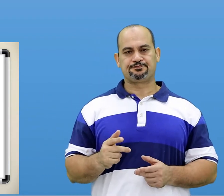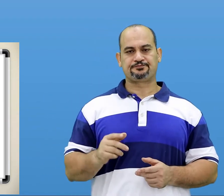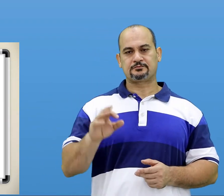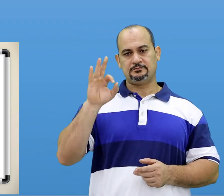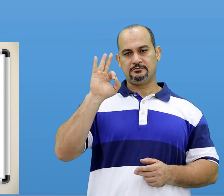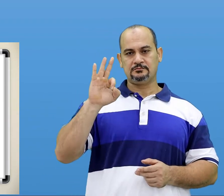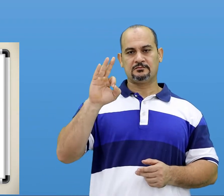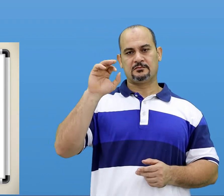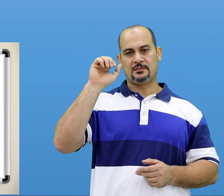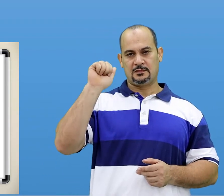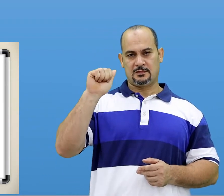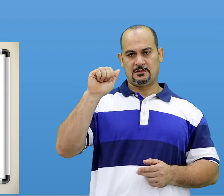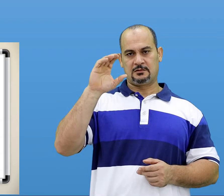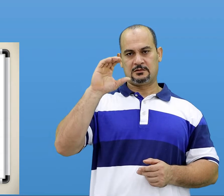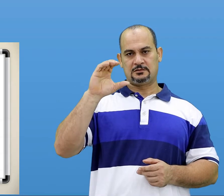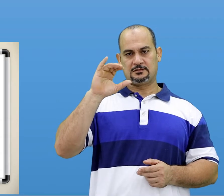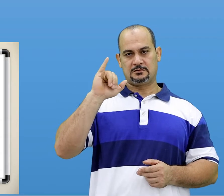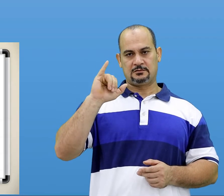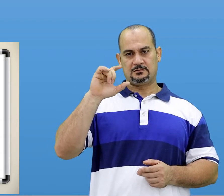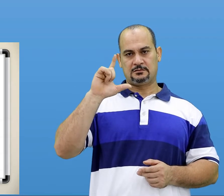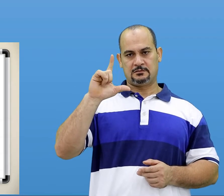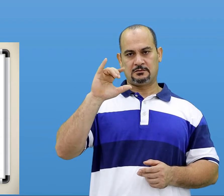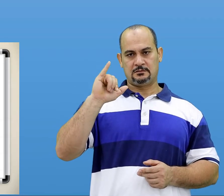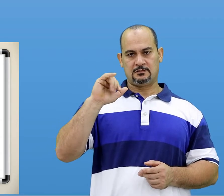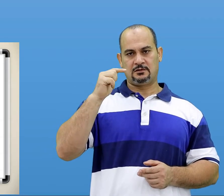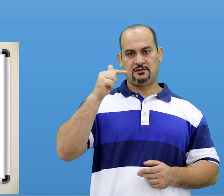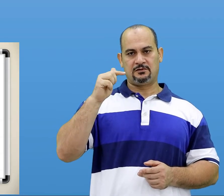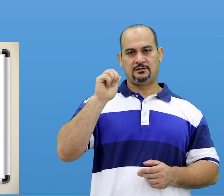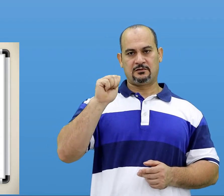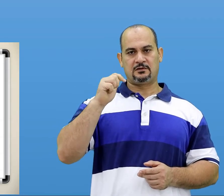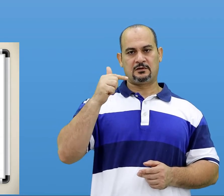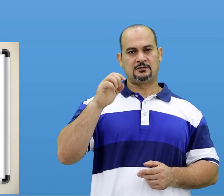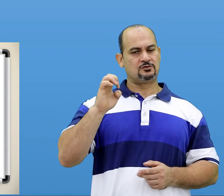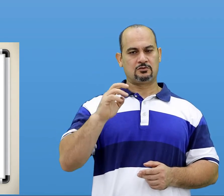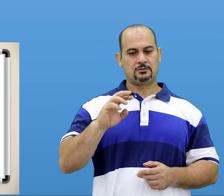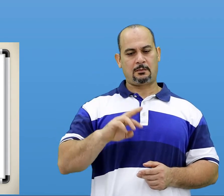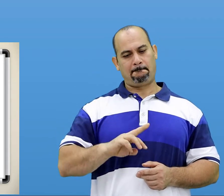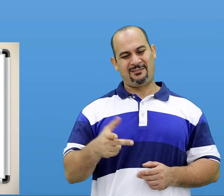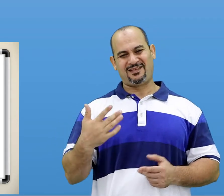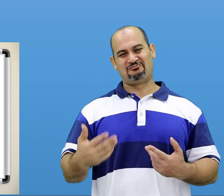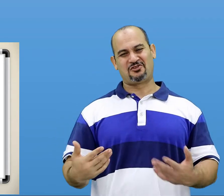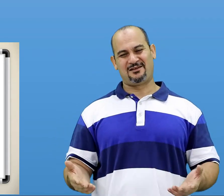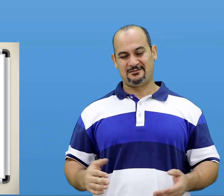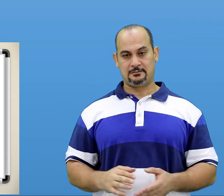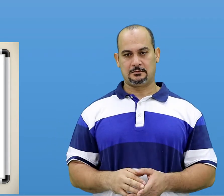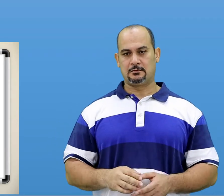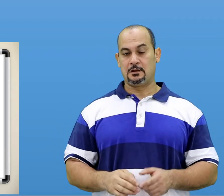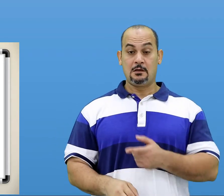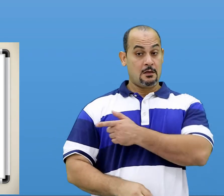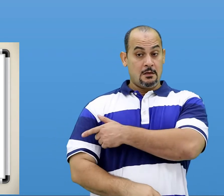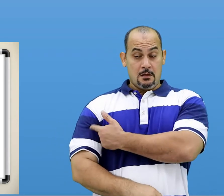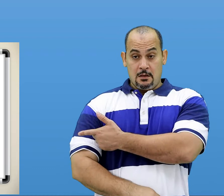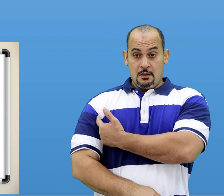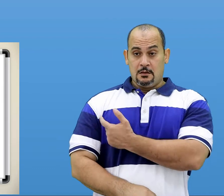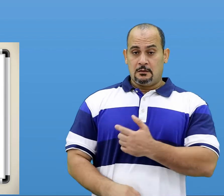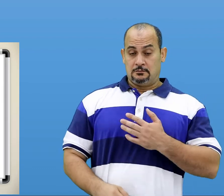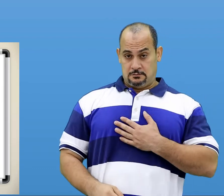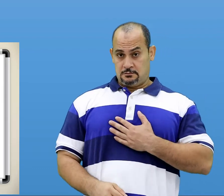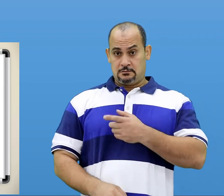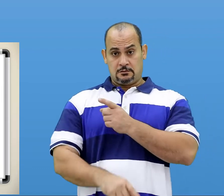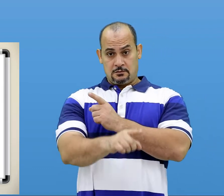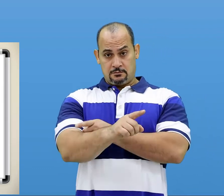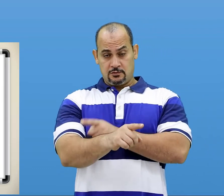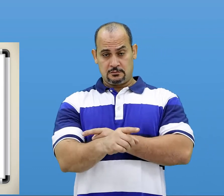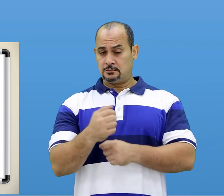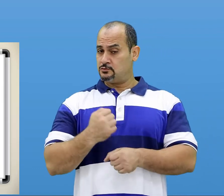facilitate. The definition is to make easier. Here's an example. As a